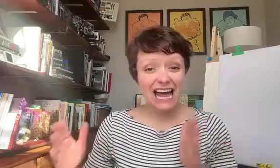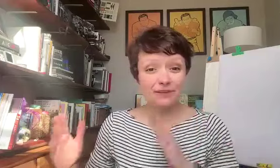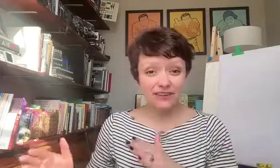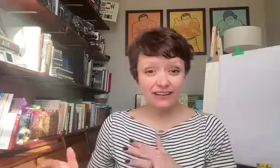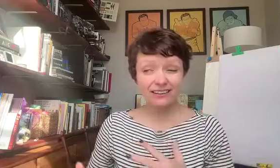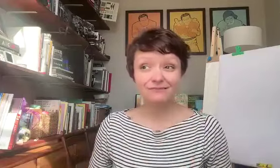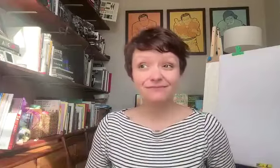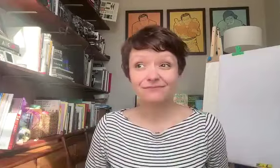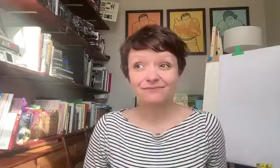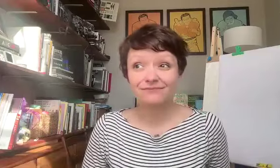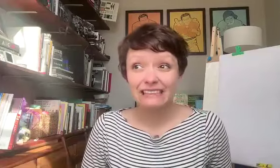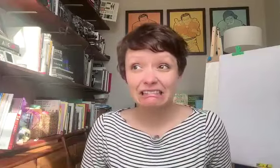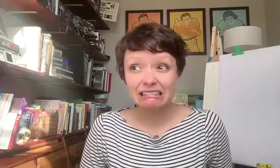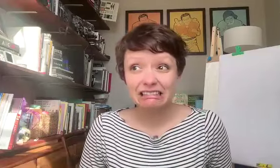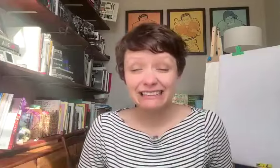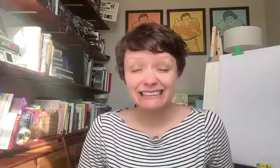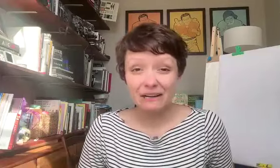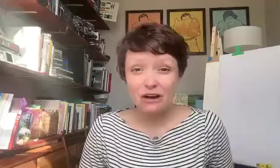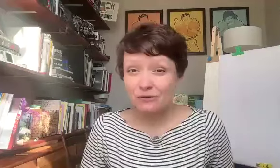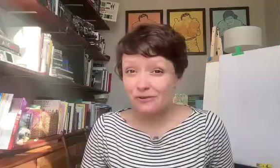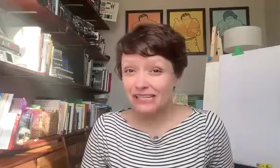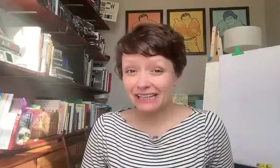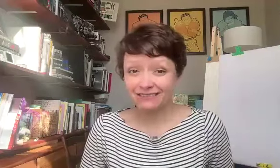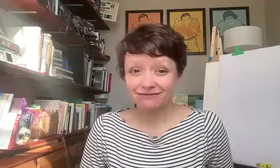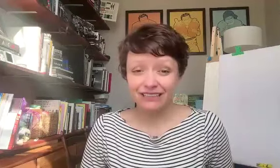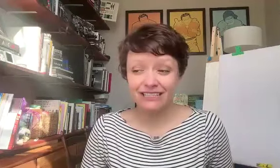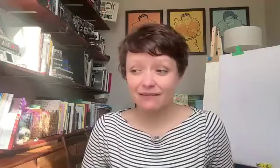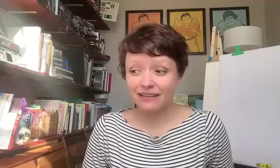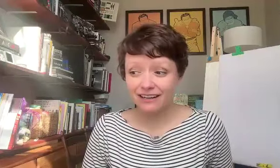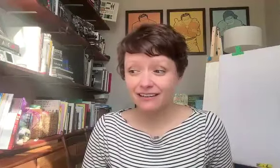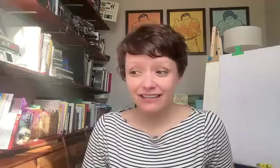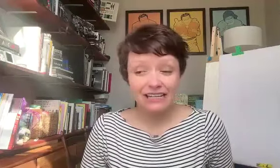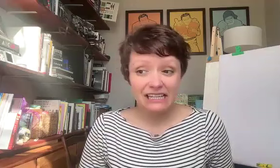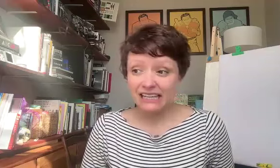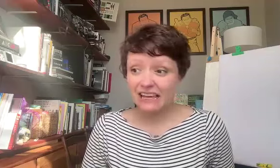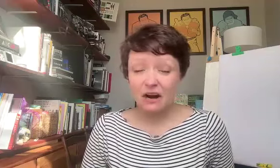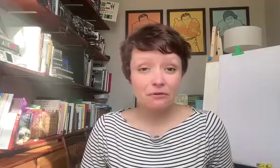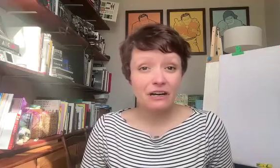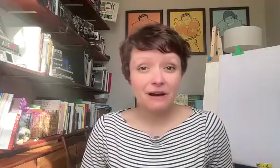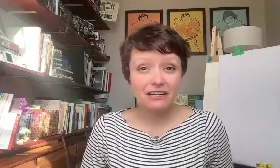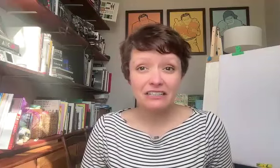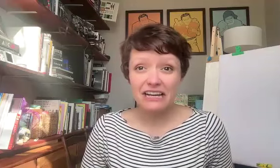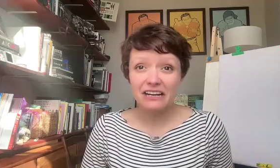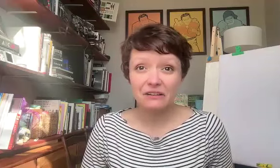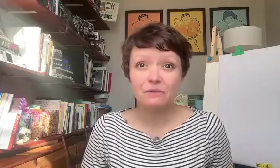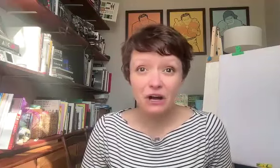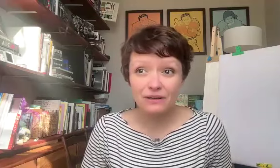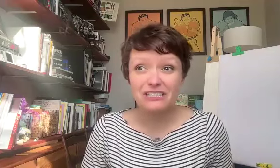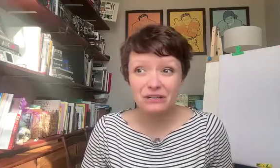time of year, they know the routine. This time of the year, like, they are pretty much like, we know what to do, we